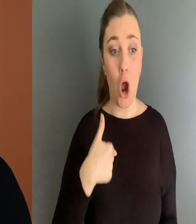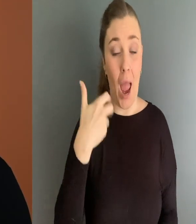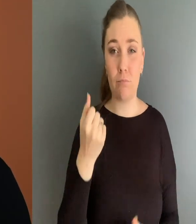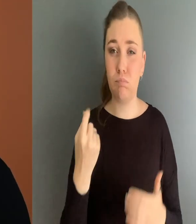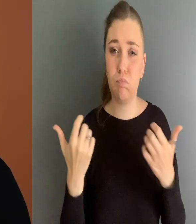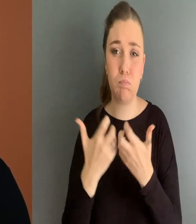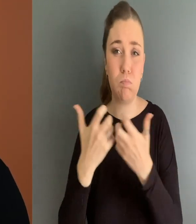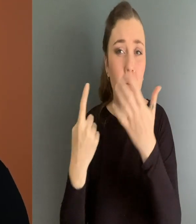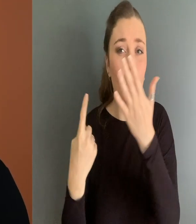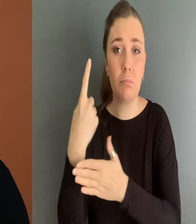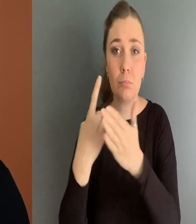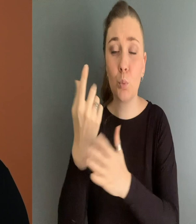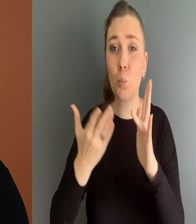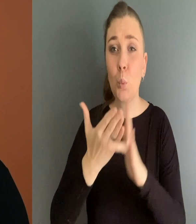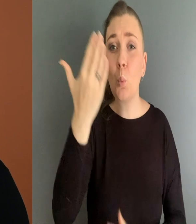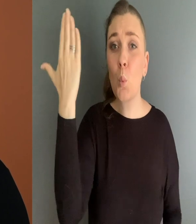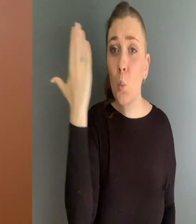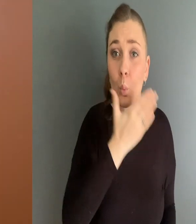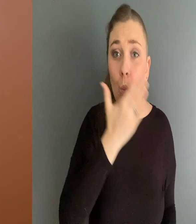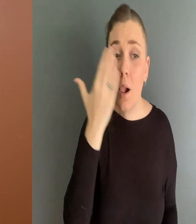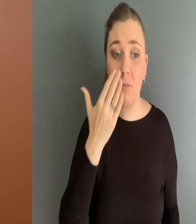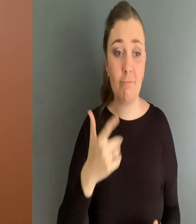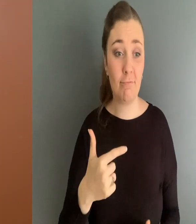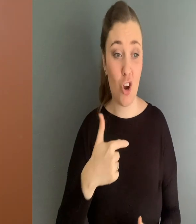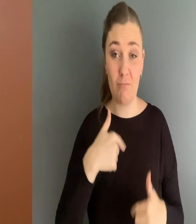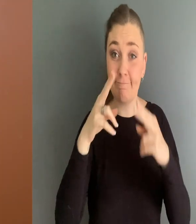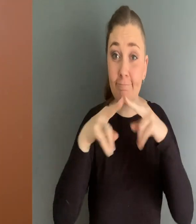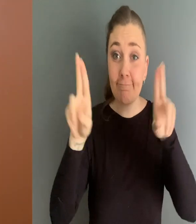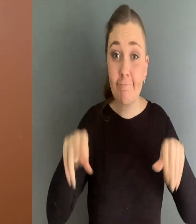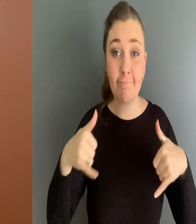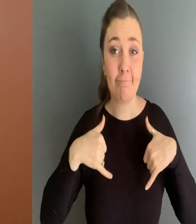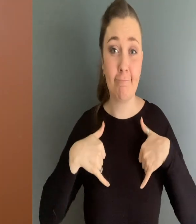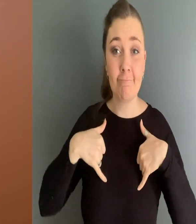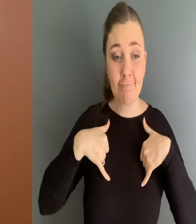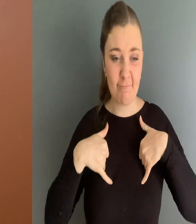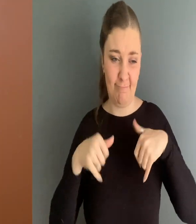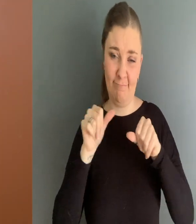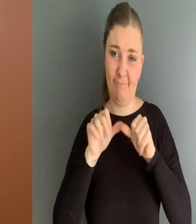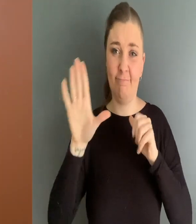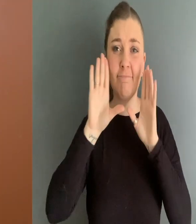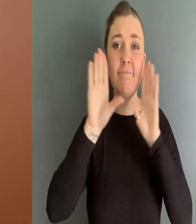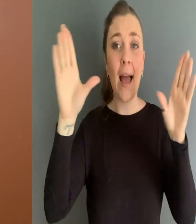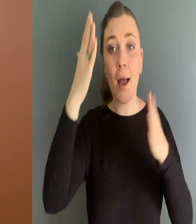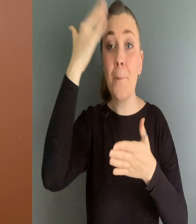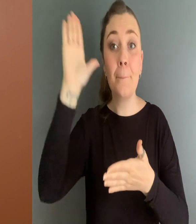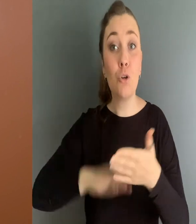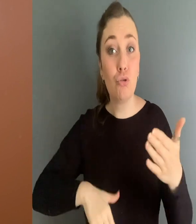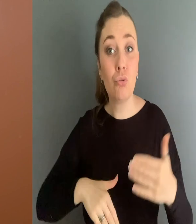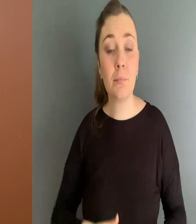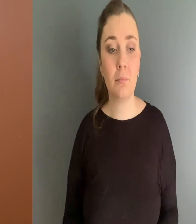so many opportunities in schools i've been on camps and it's just been an amazing experience and that's